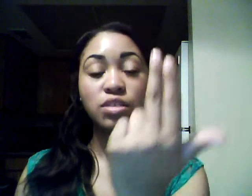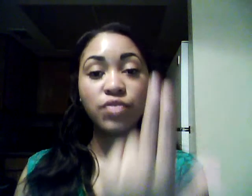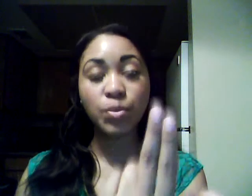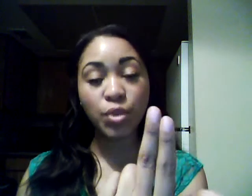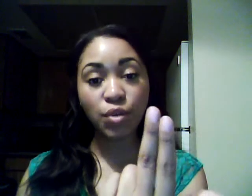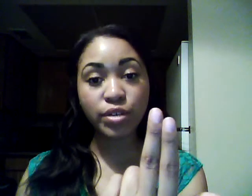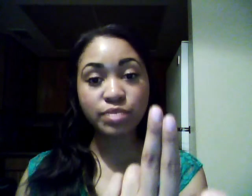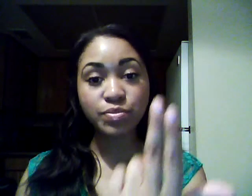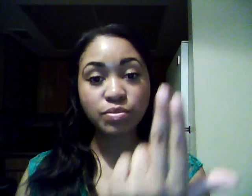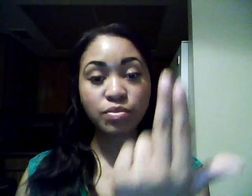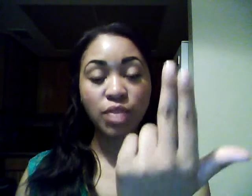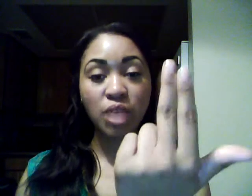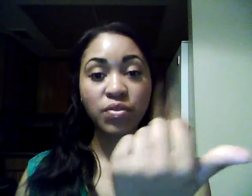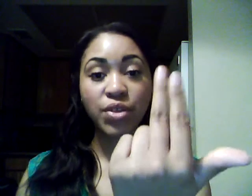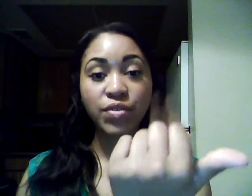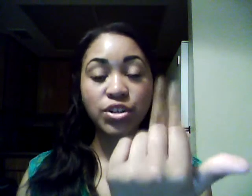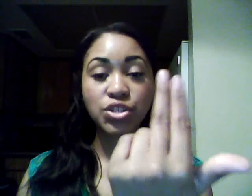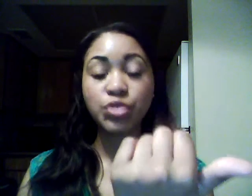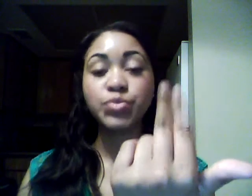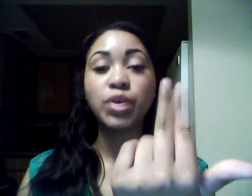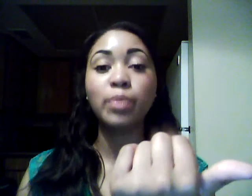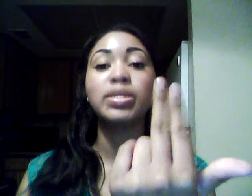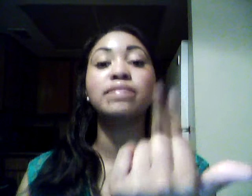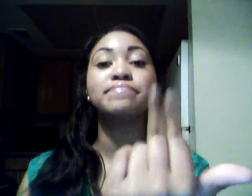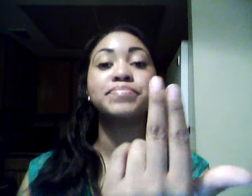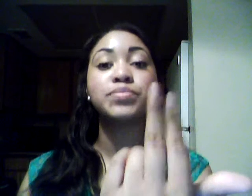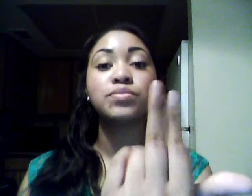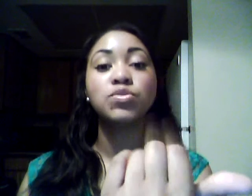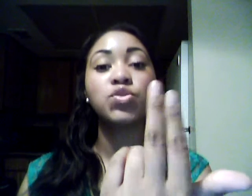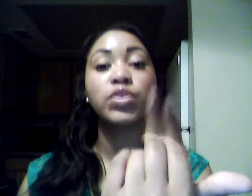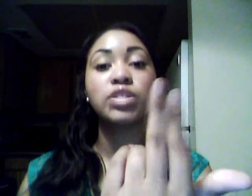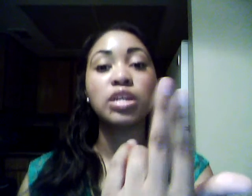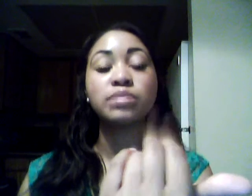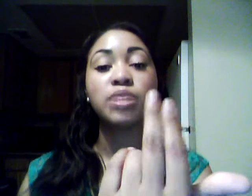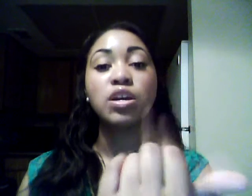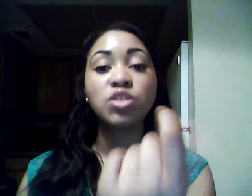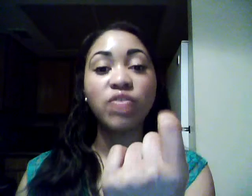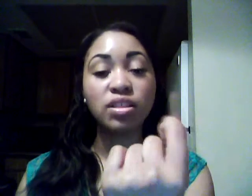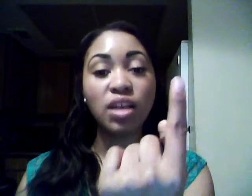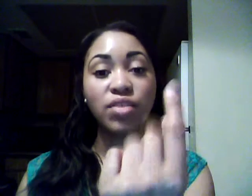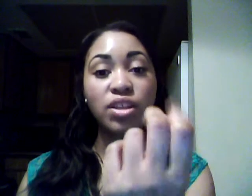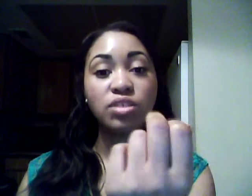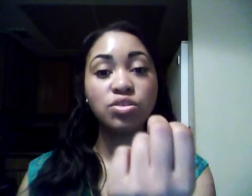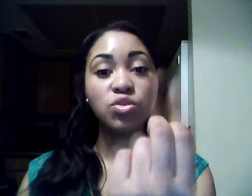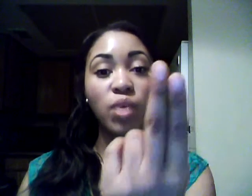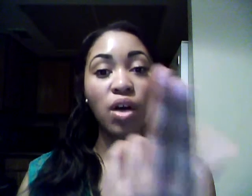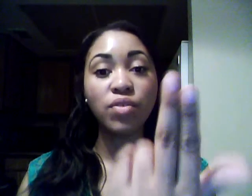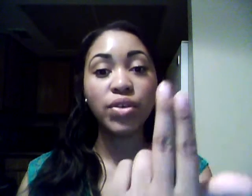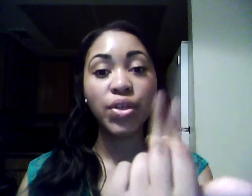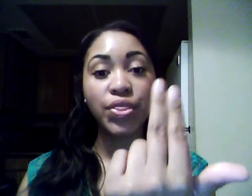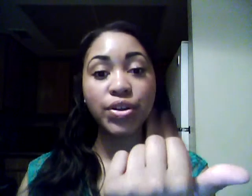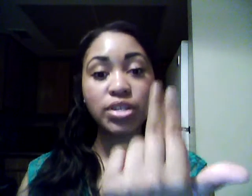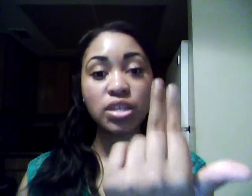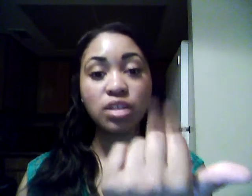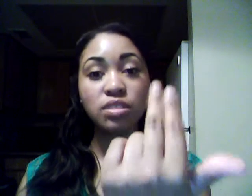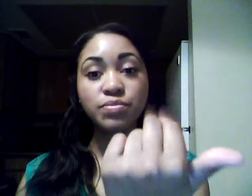going to flip it over and flick the first 2 up and down. So 13. So you've got 11, 12, 13,